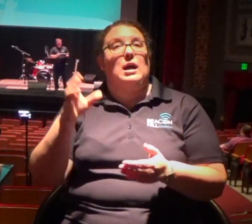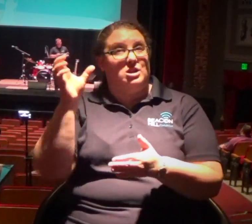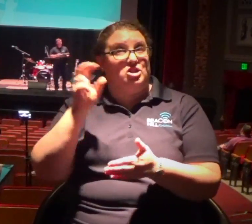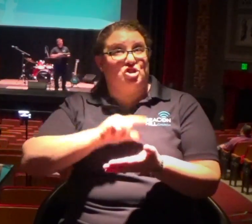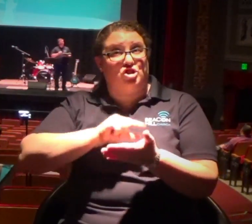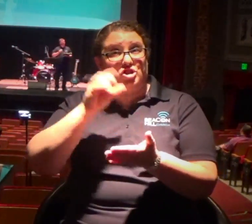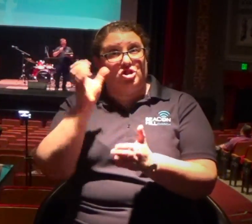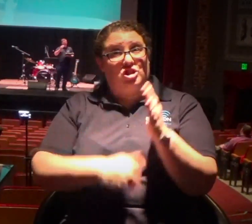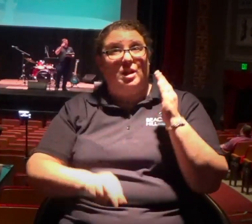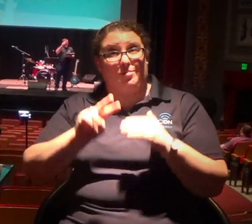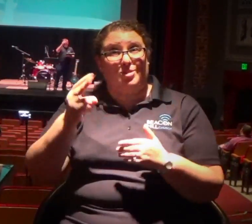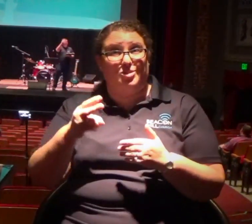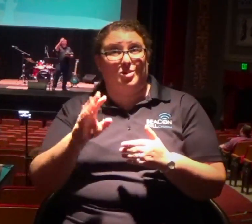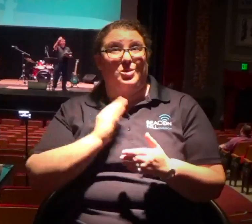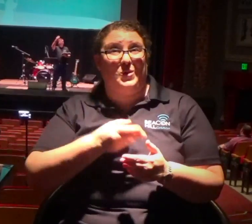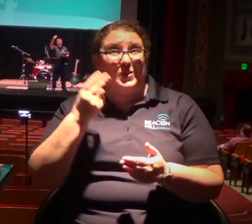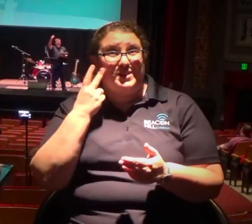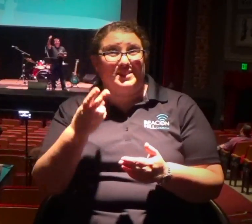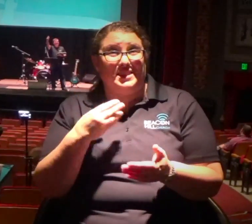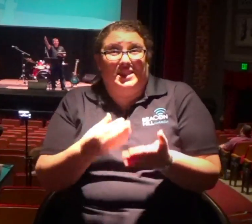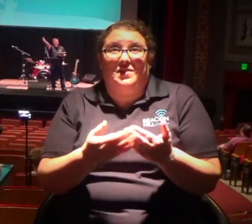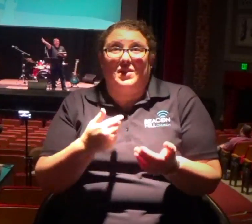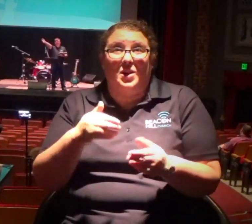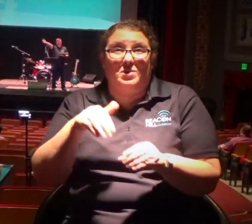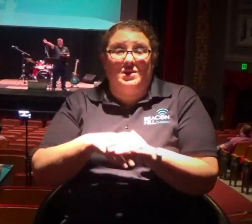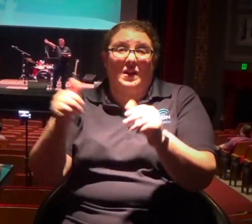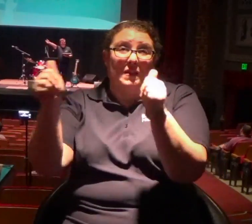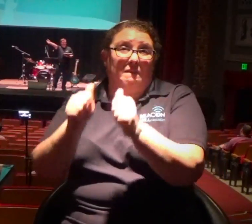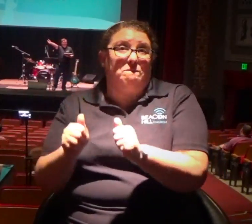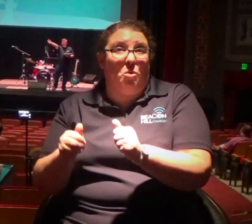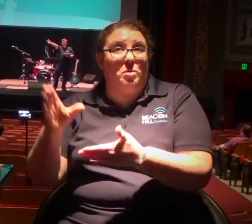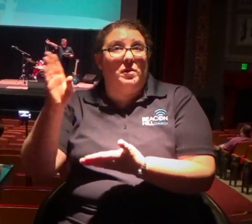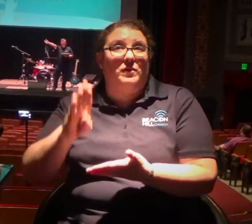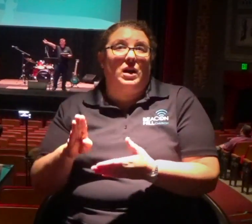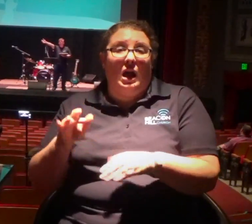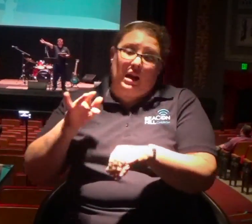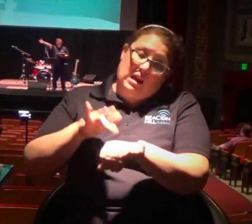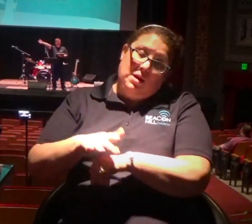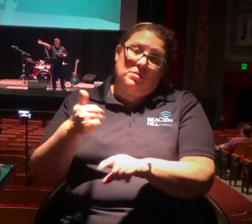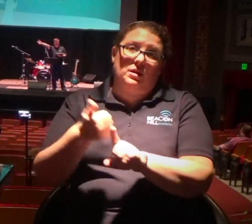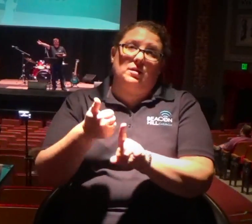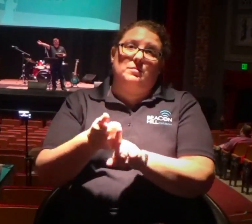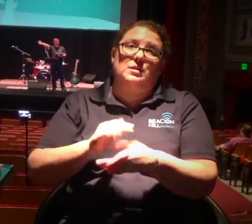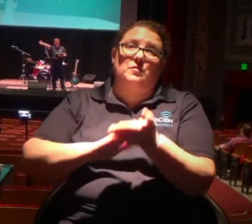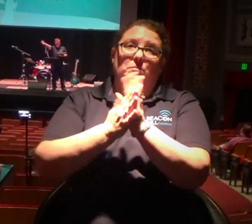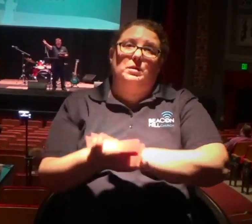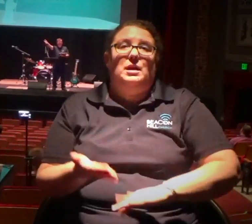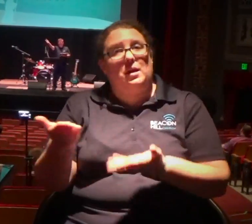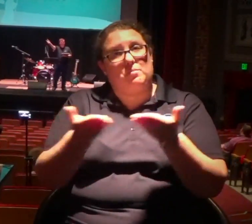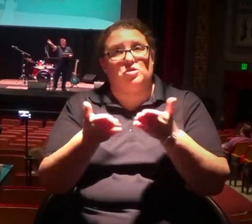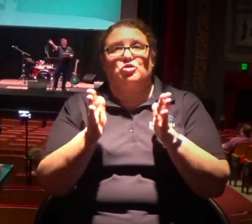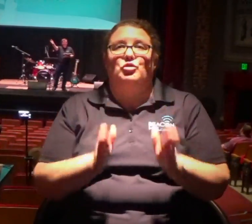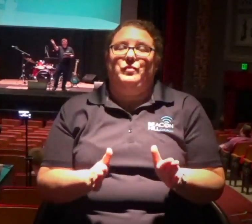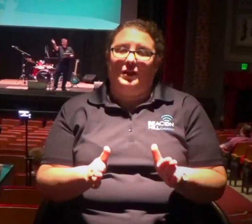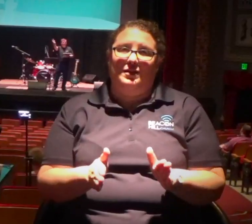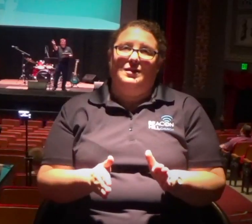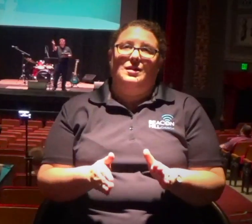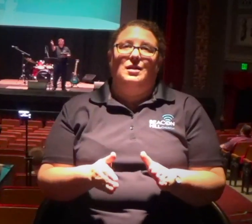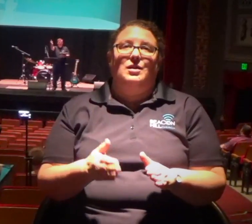was in the form of God, he emptied himself and became a servant. He became a servant so that we could know